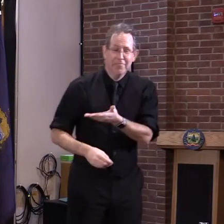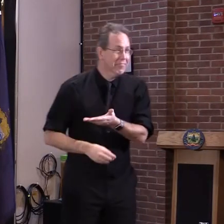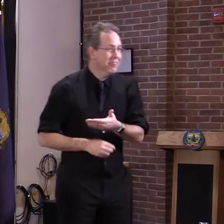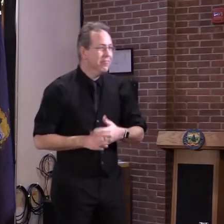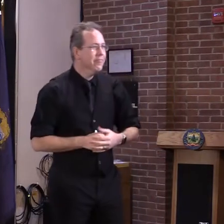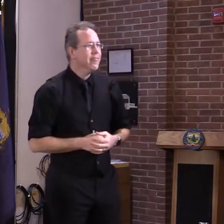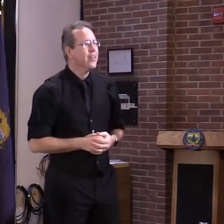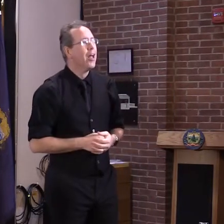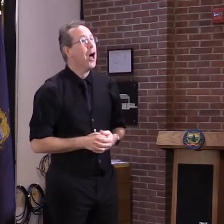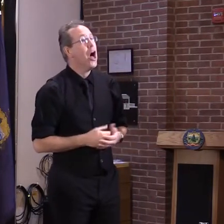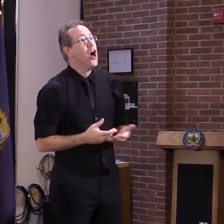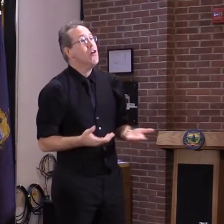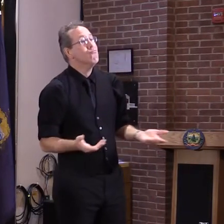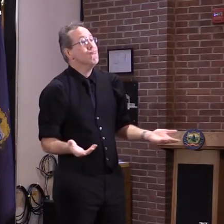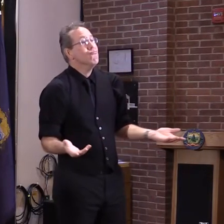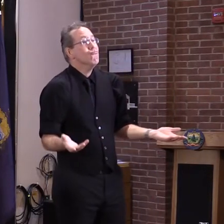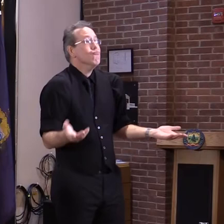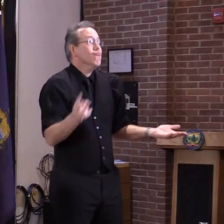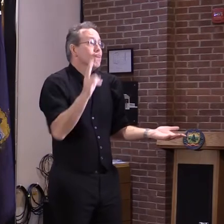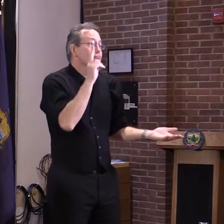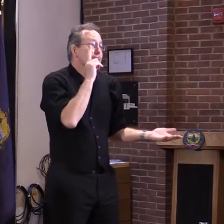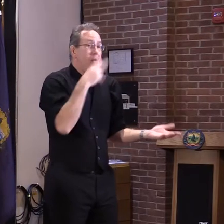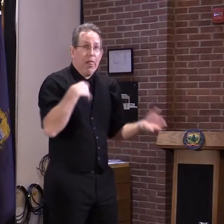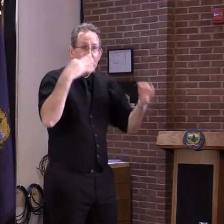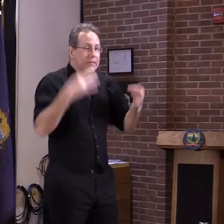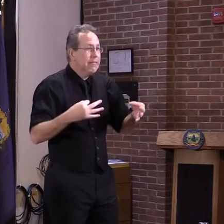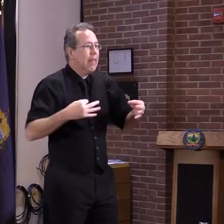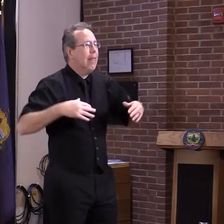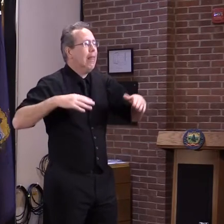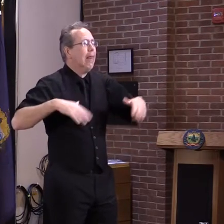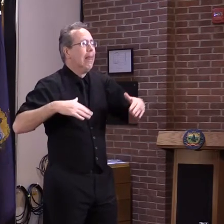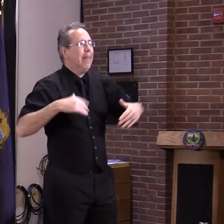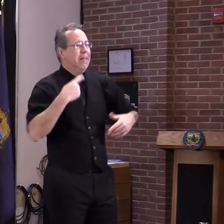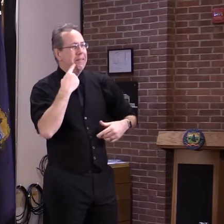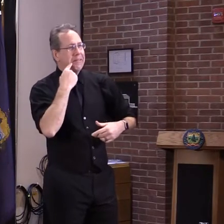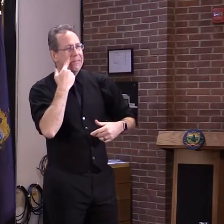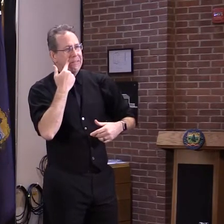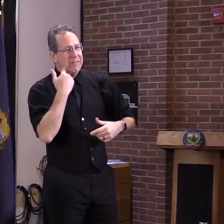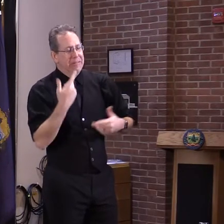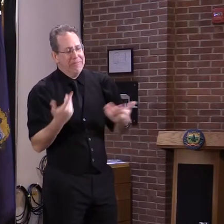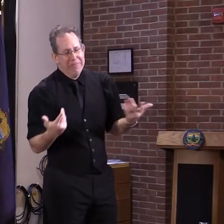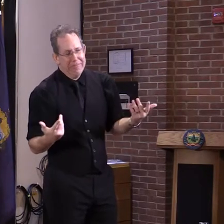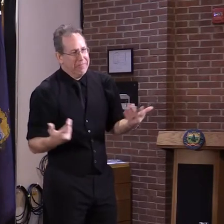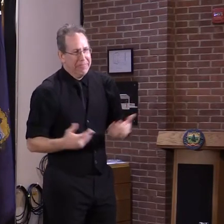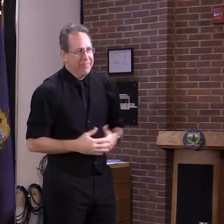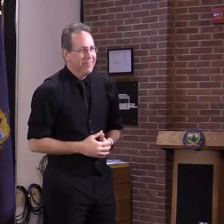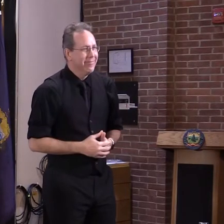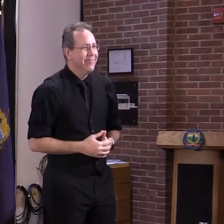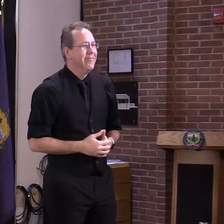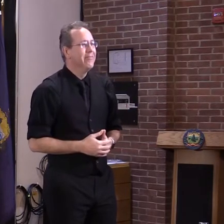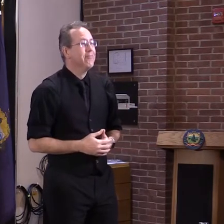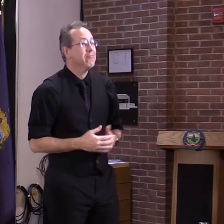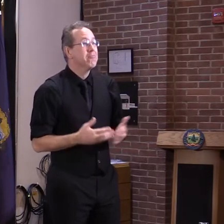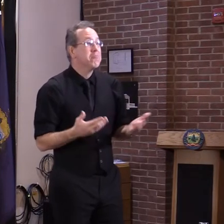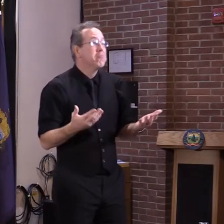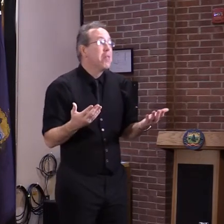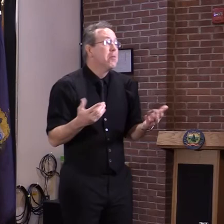Something to be determined. I still haven't made a decision, and we'll probably be doing so in the next few